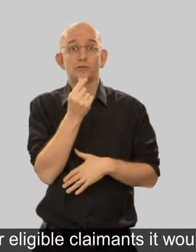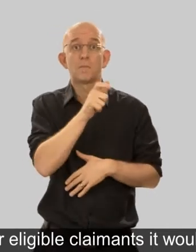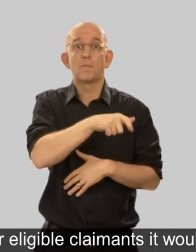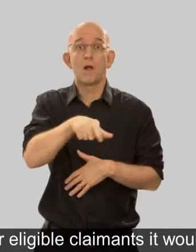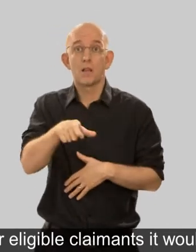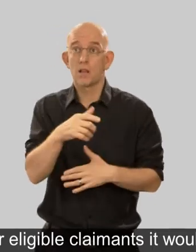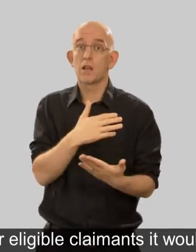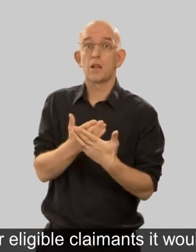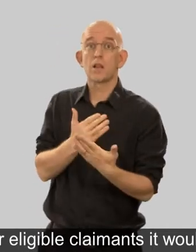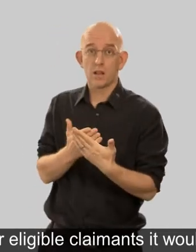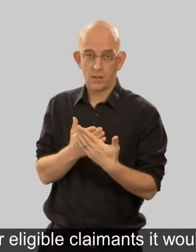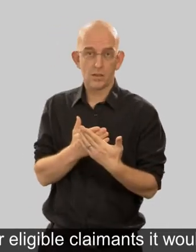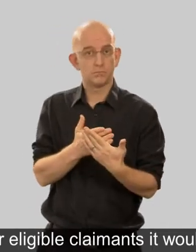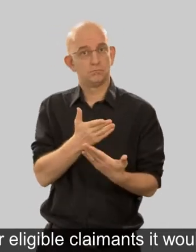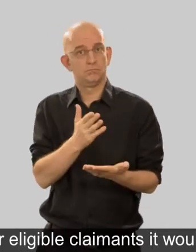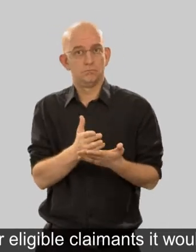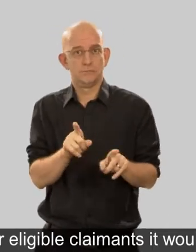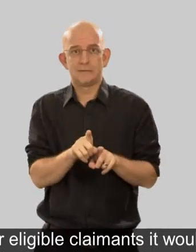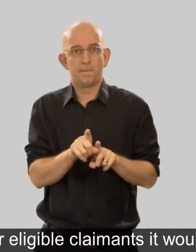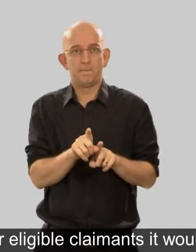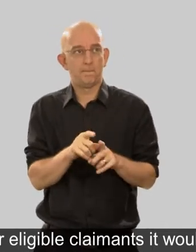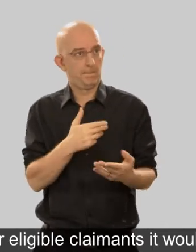For eligible claimants, it would be similar to the current system,